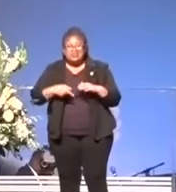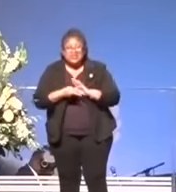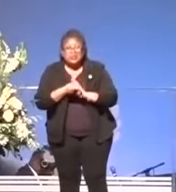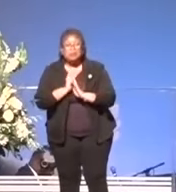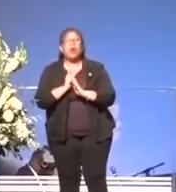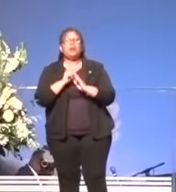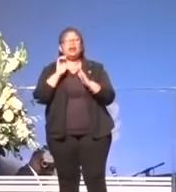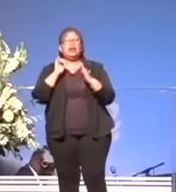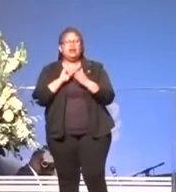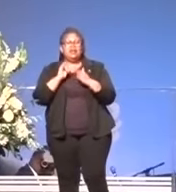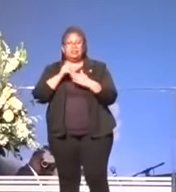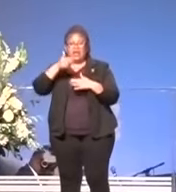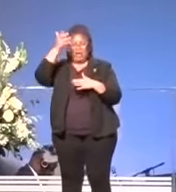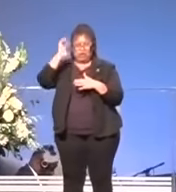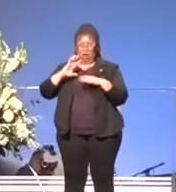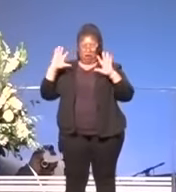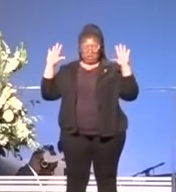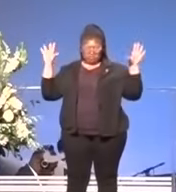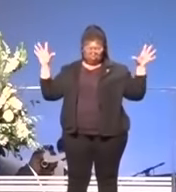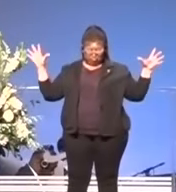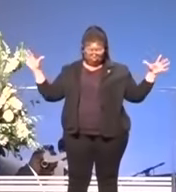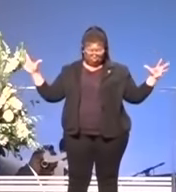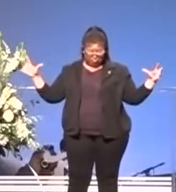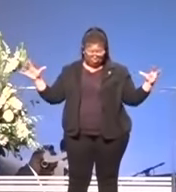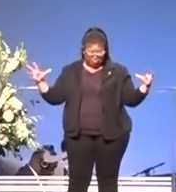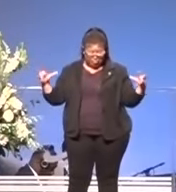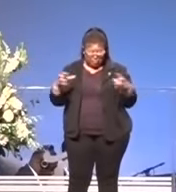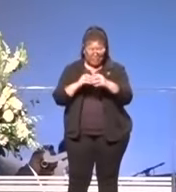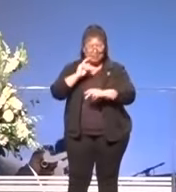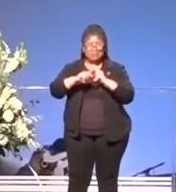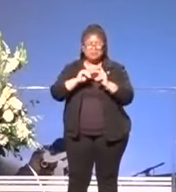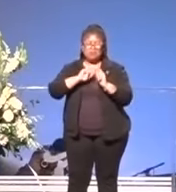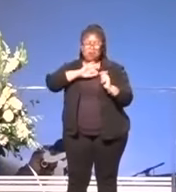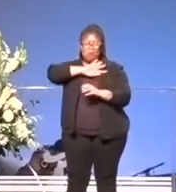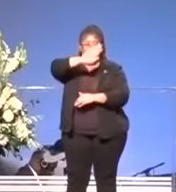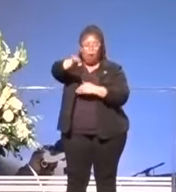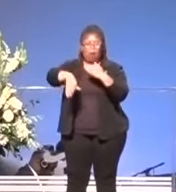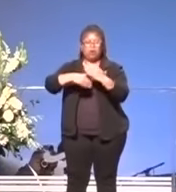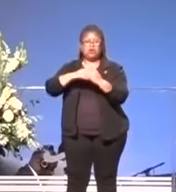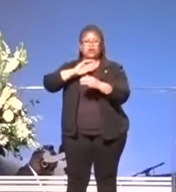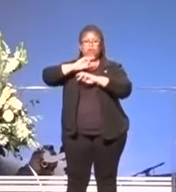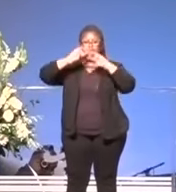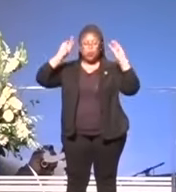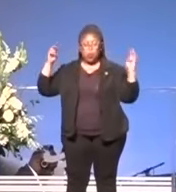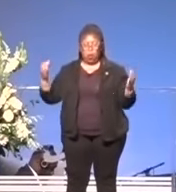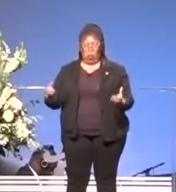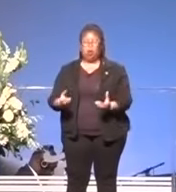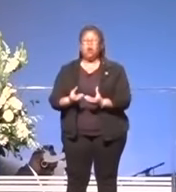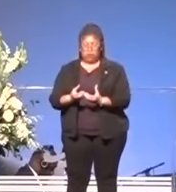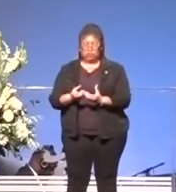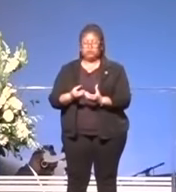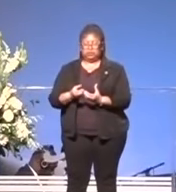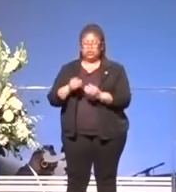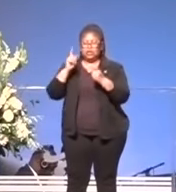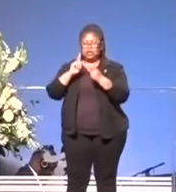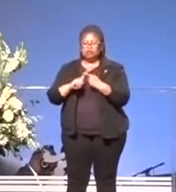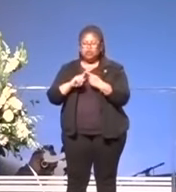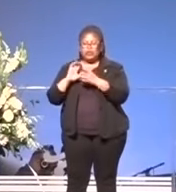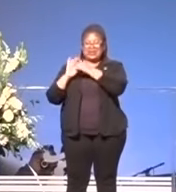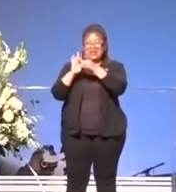by which God has gathered people all around the world to connect us around the life of the brother George Perry